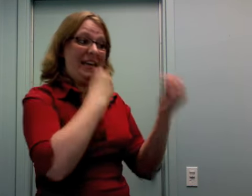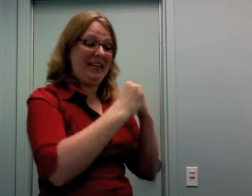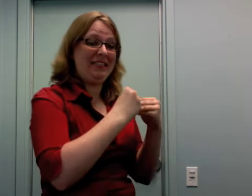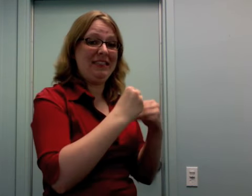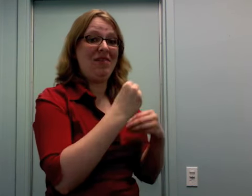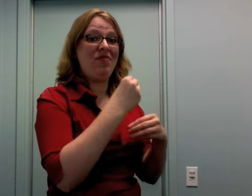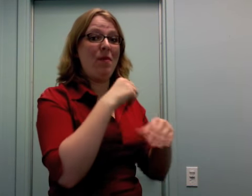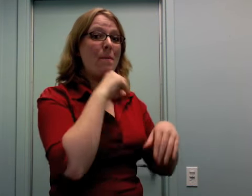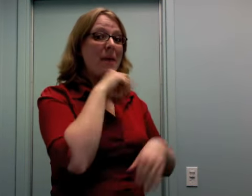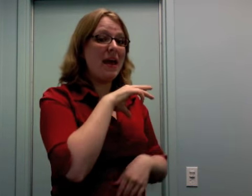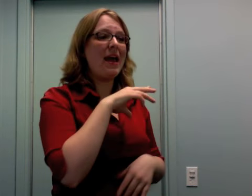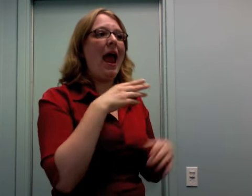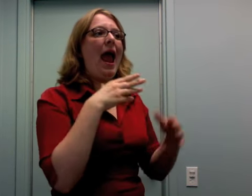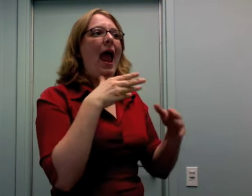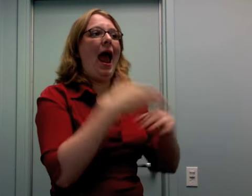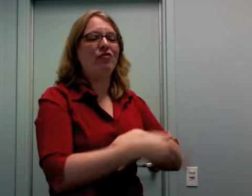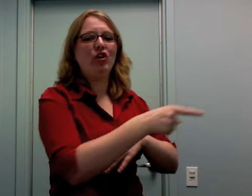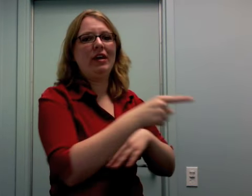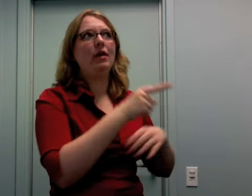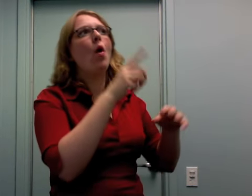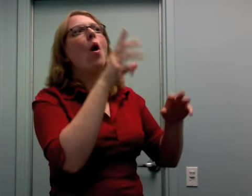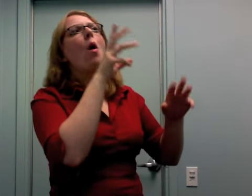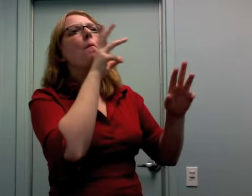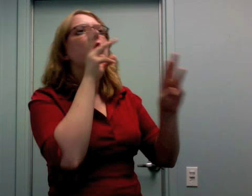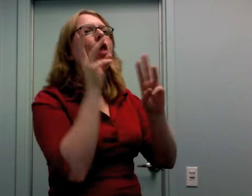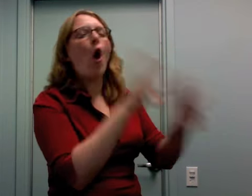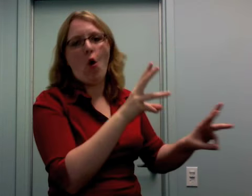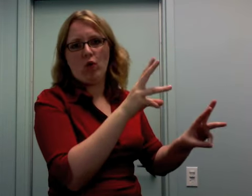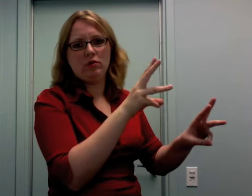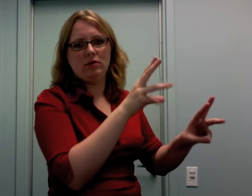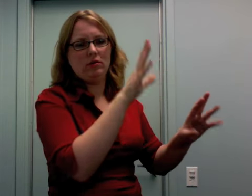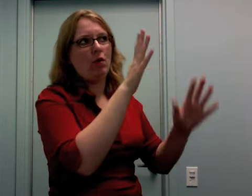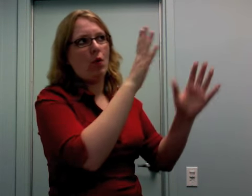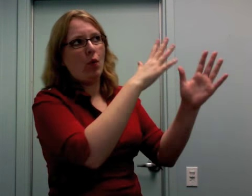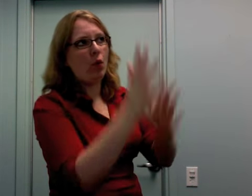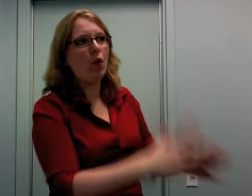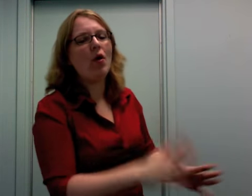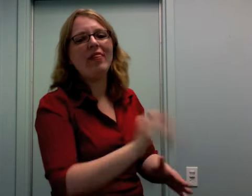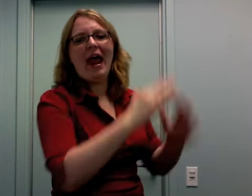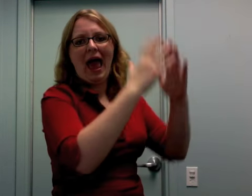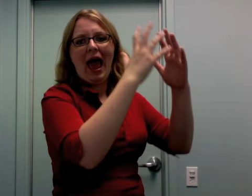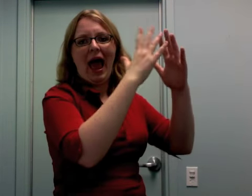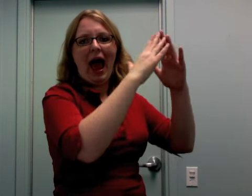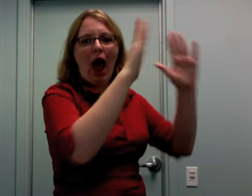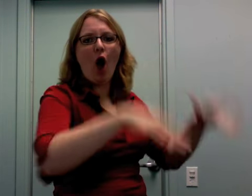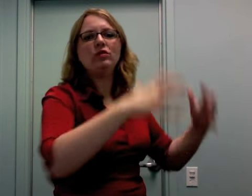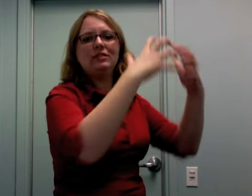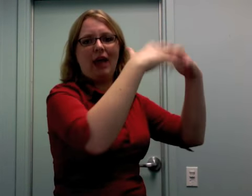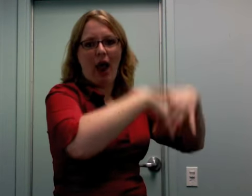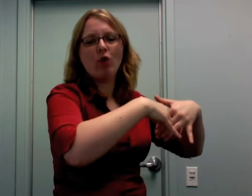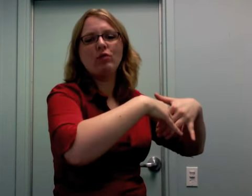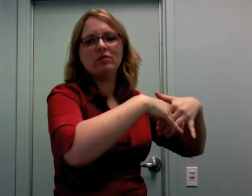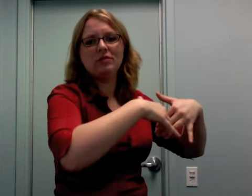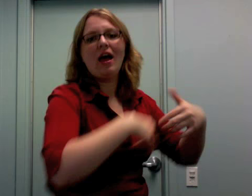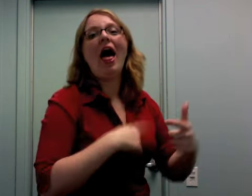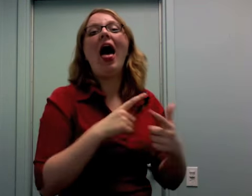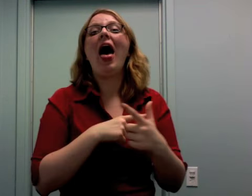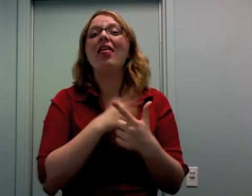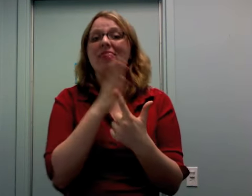builds his house from sticks, but the wolf again comes along and huffs and puffs and blows the poor little pig's